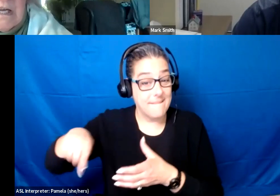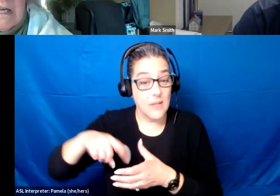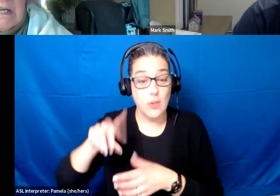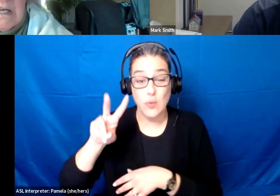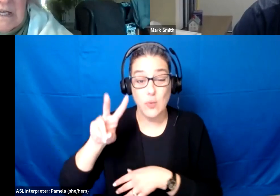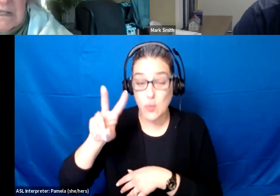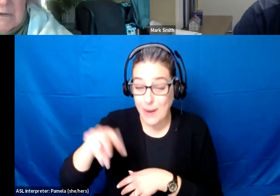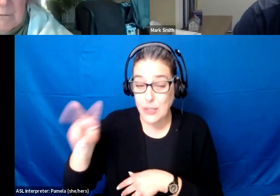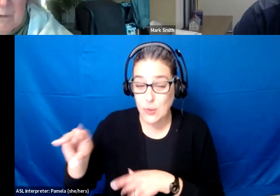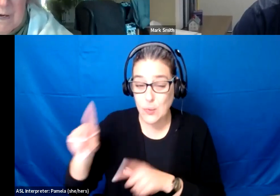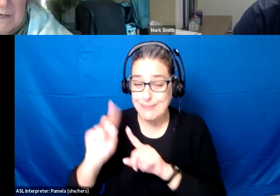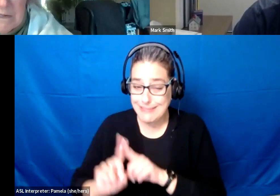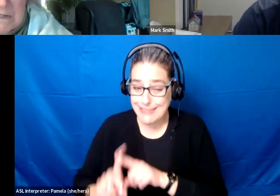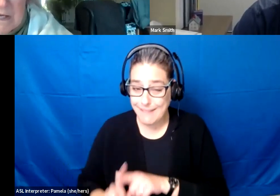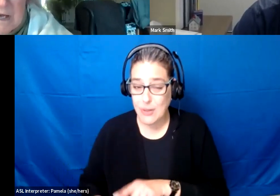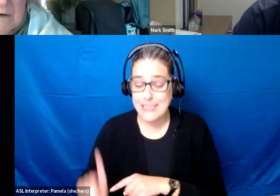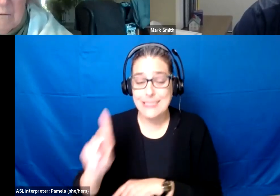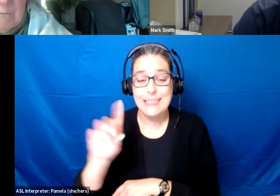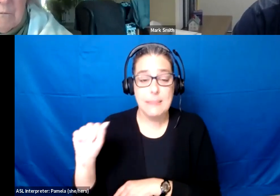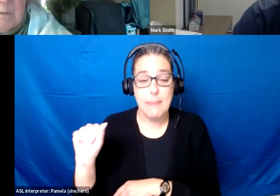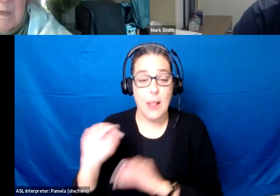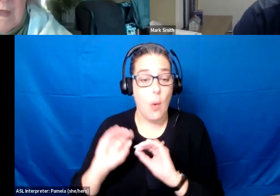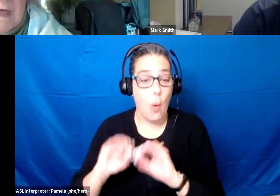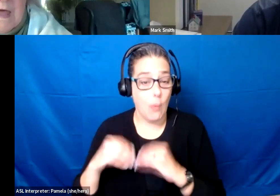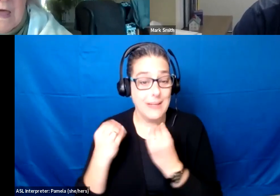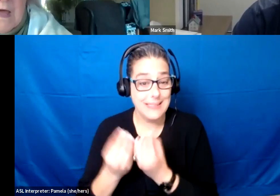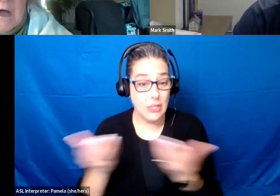organizations in Nebraska.